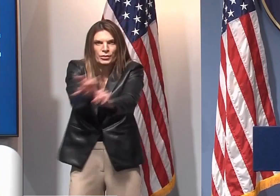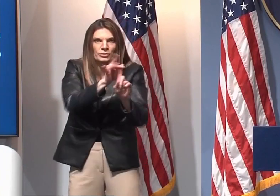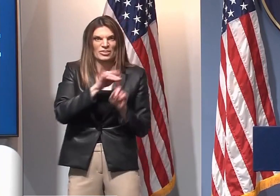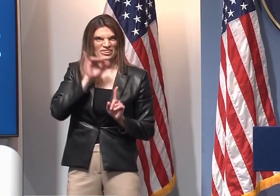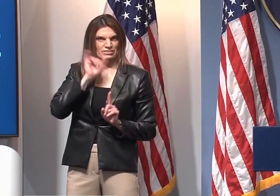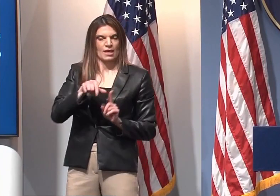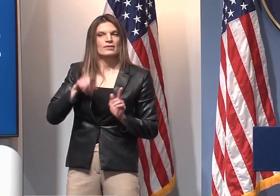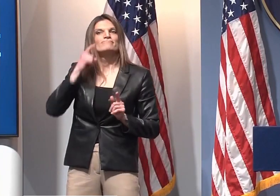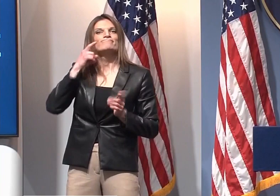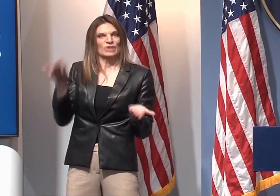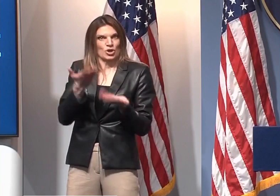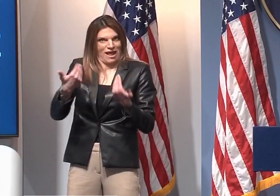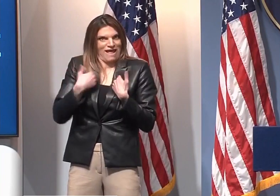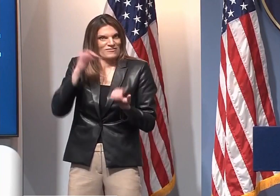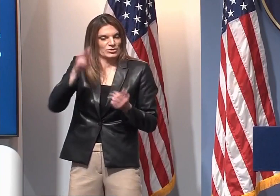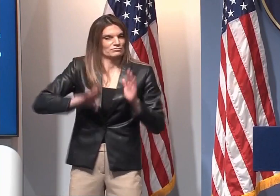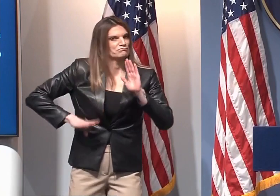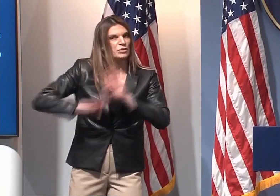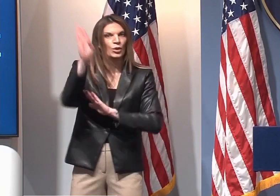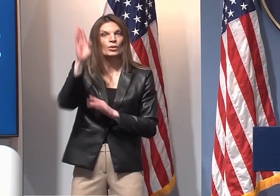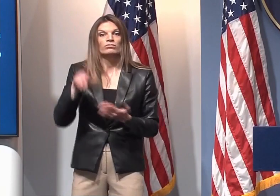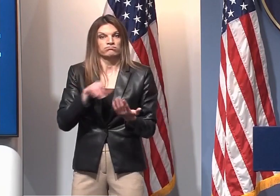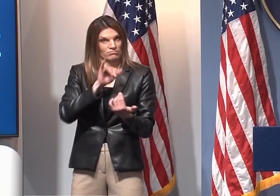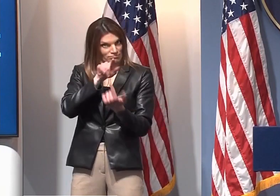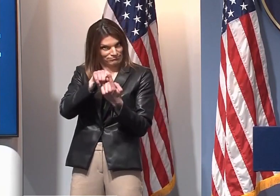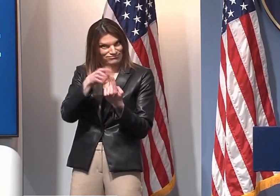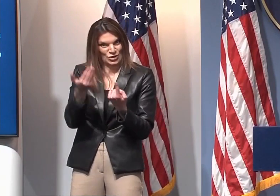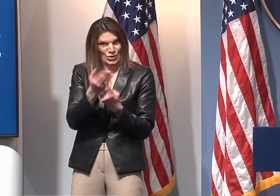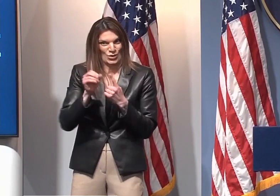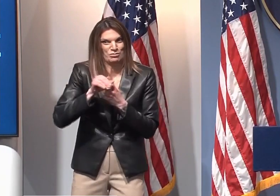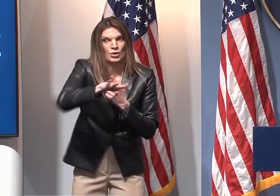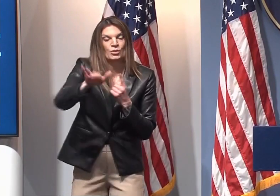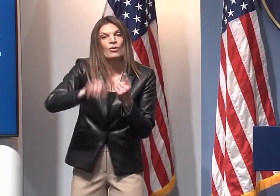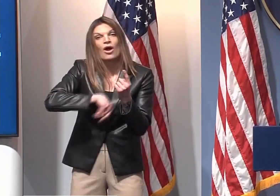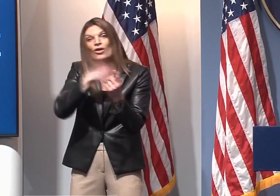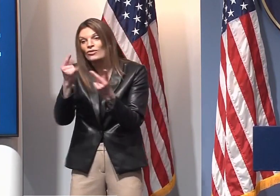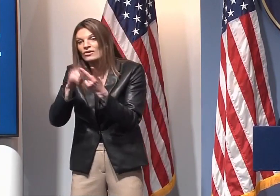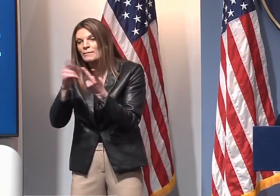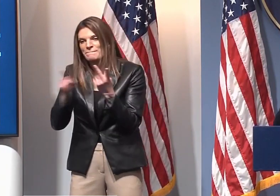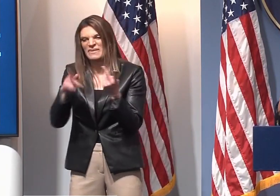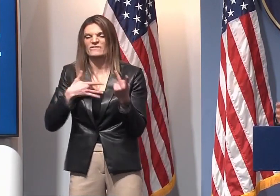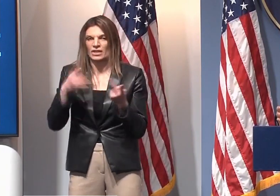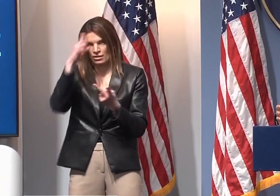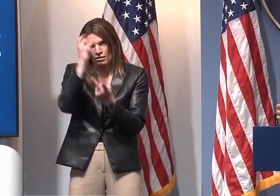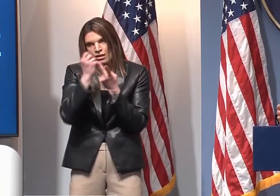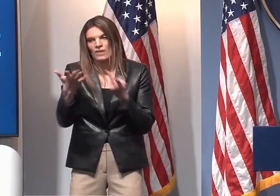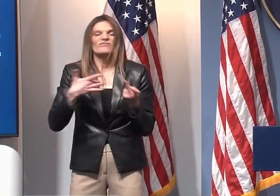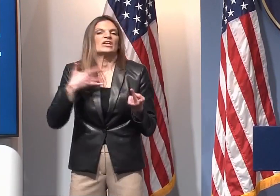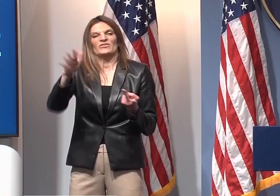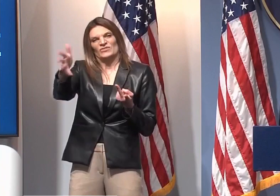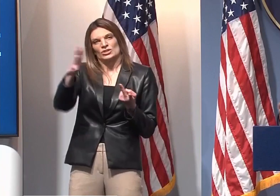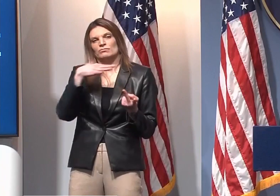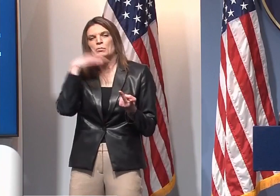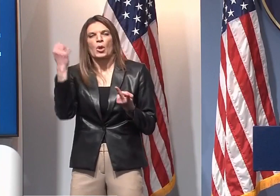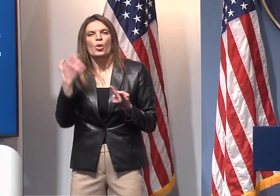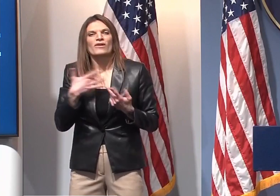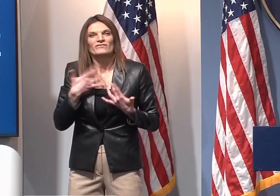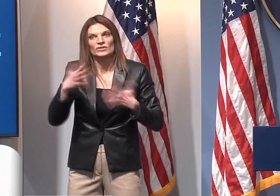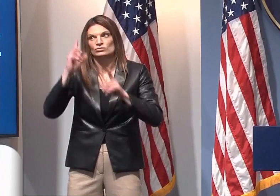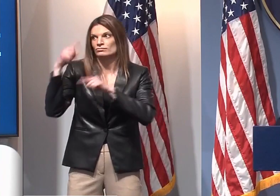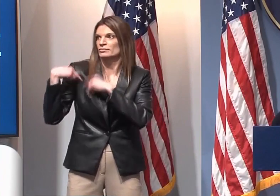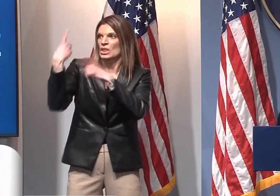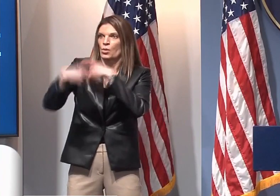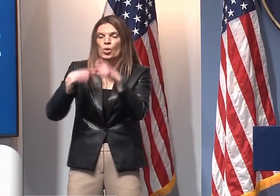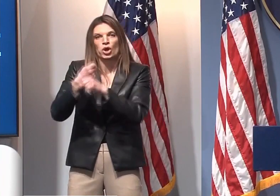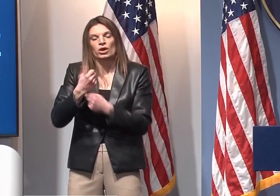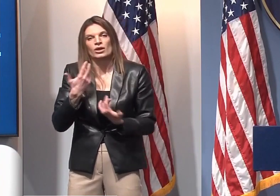very successful for a long period of time. Now, that's good because we bought a lot of time, we kept a lot of people alive, and now we have access to